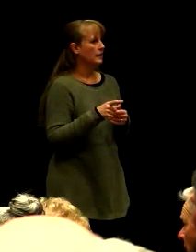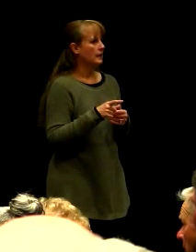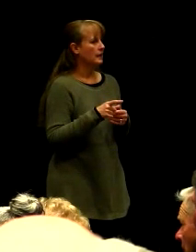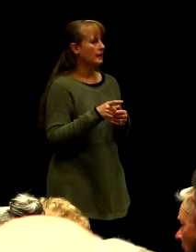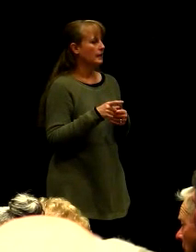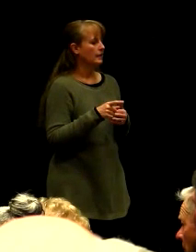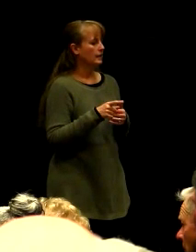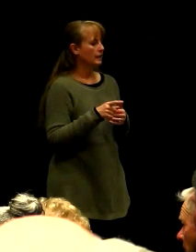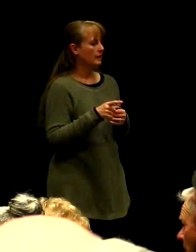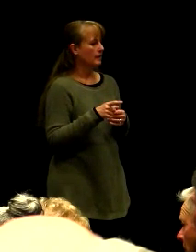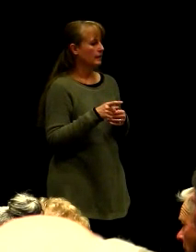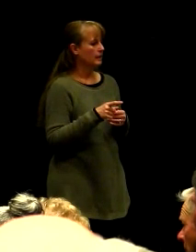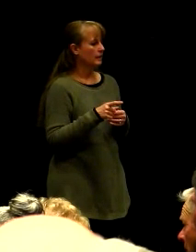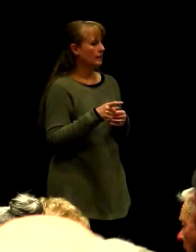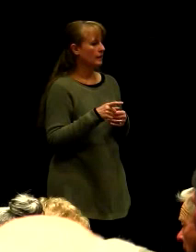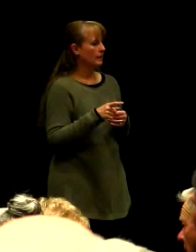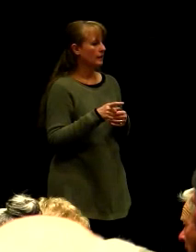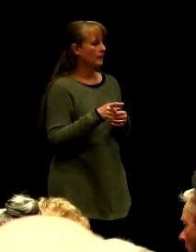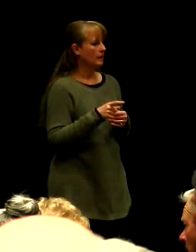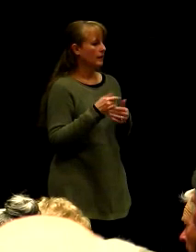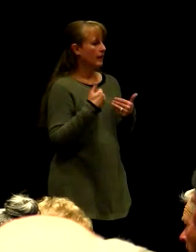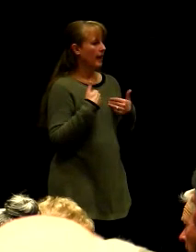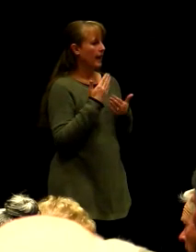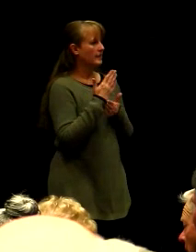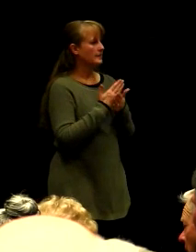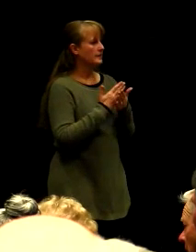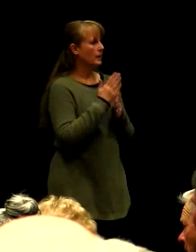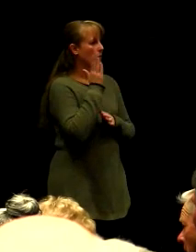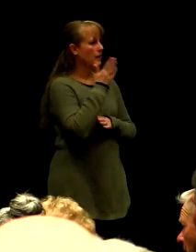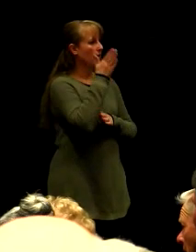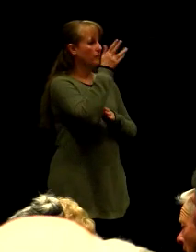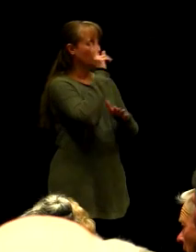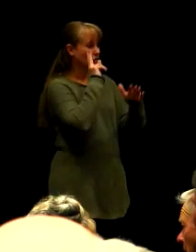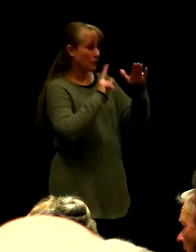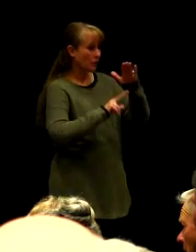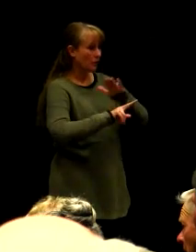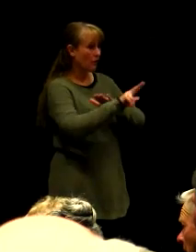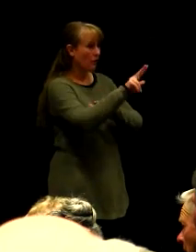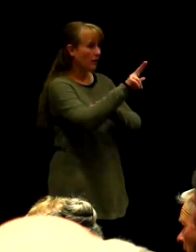done that far future forecasting kind of thing.